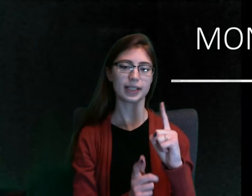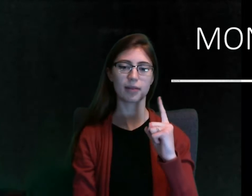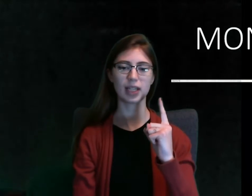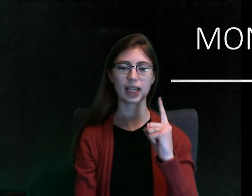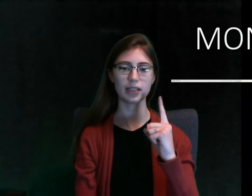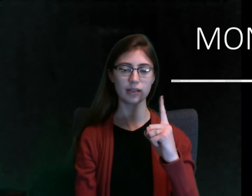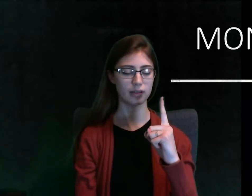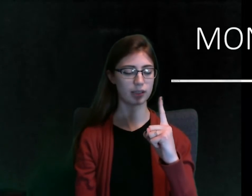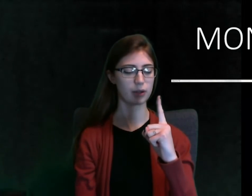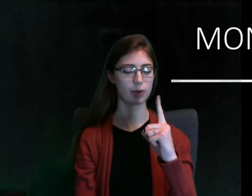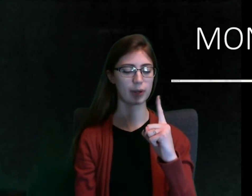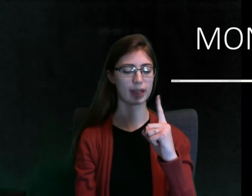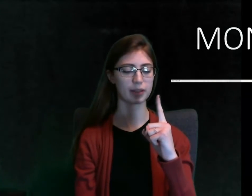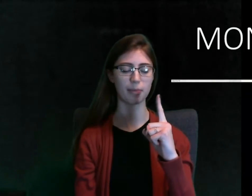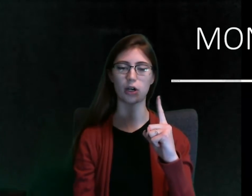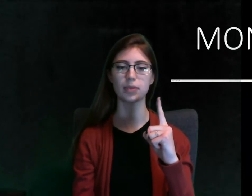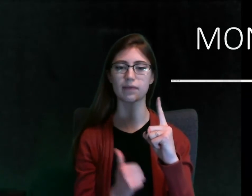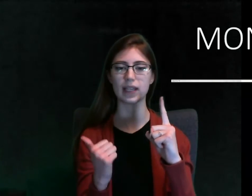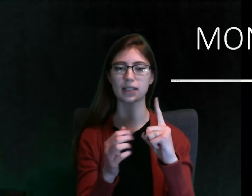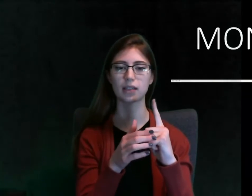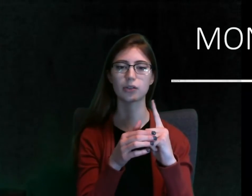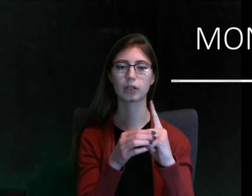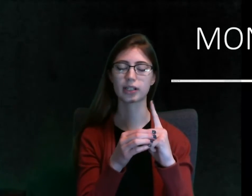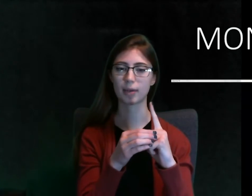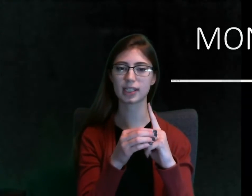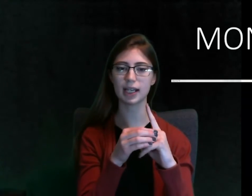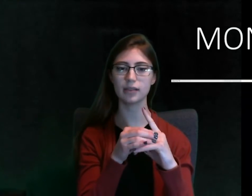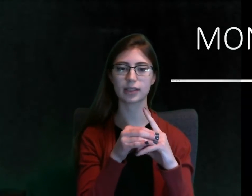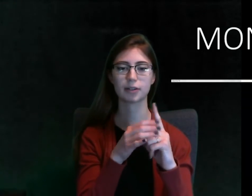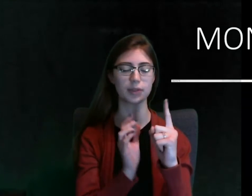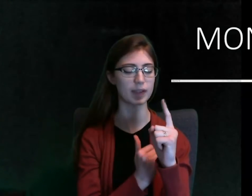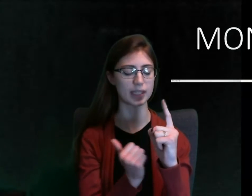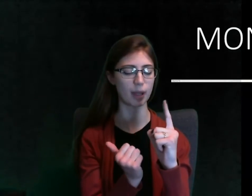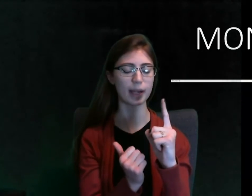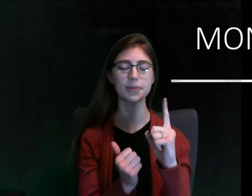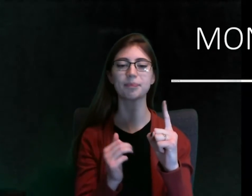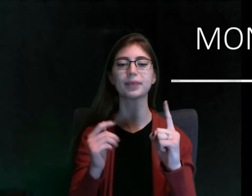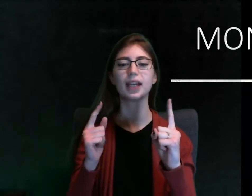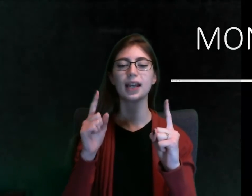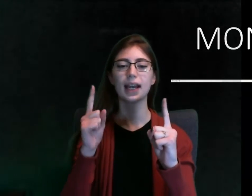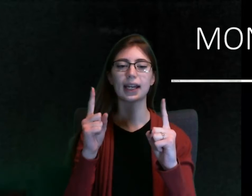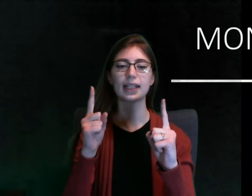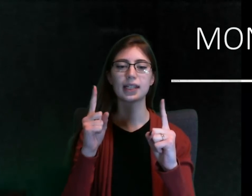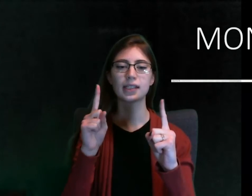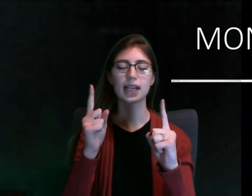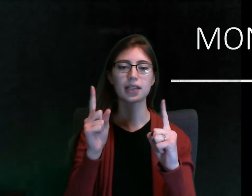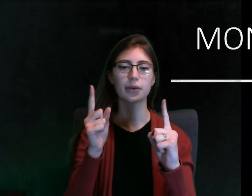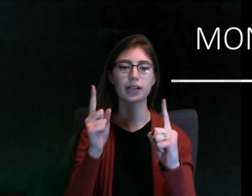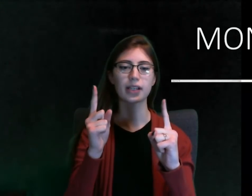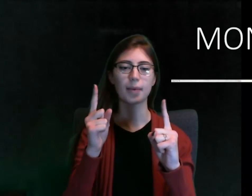non-dominant hand so your palm is facing your dominant side. So it's facing my right. And then take your dominant